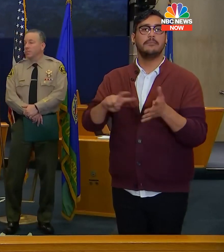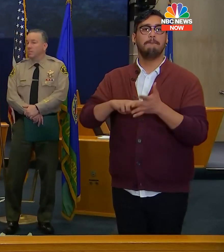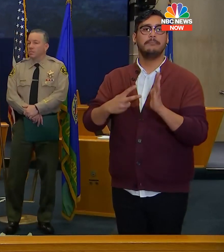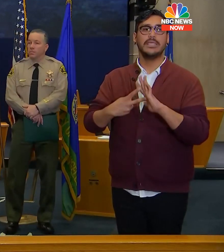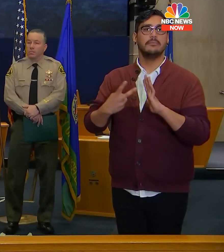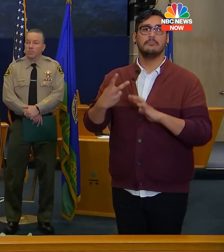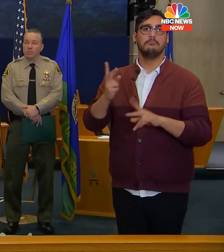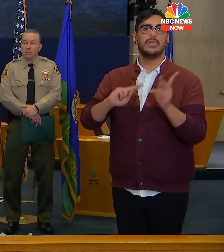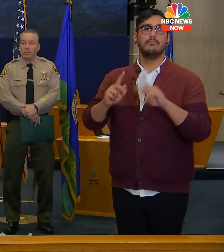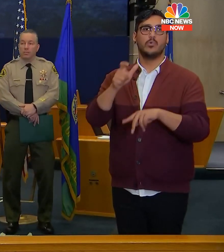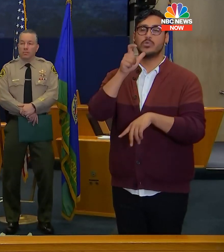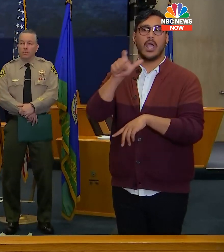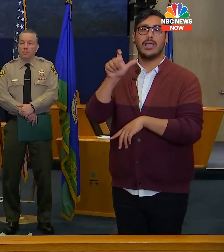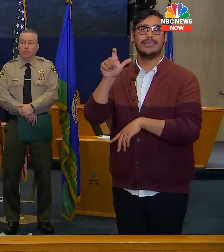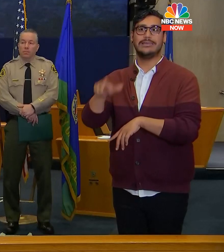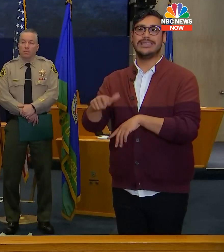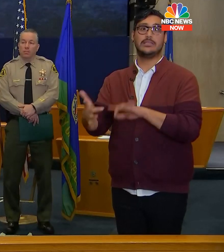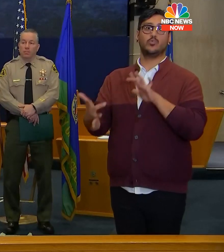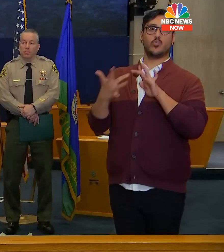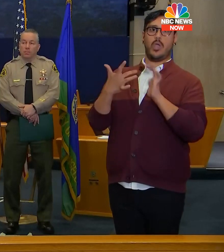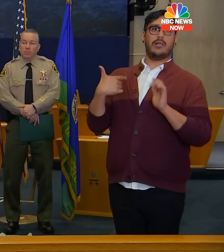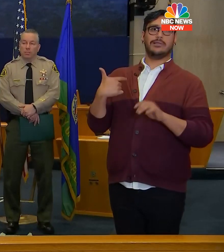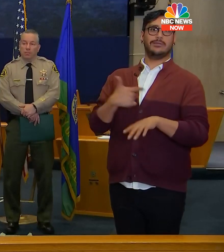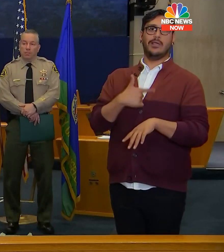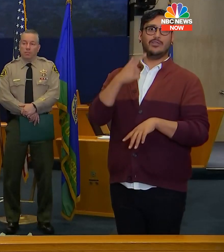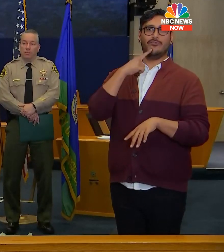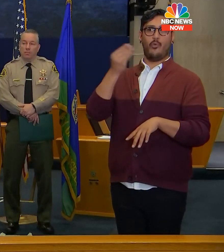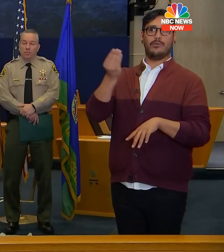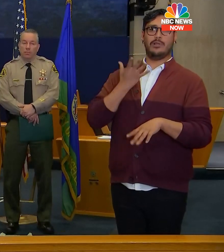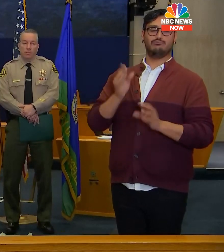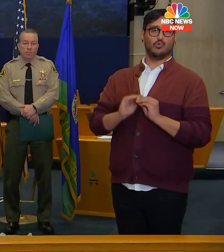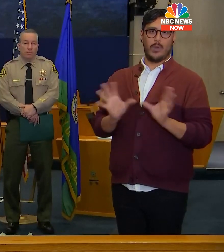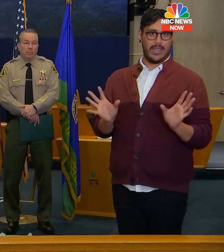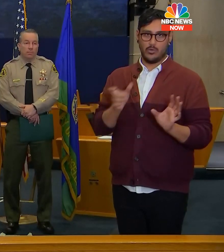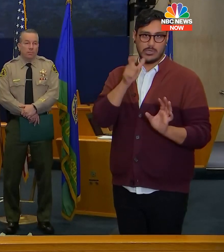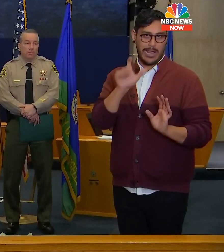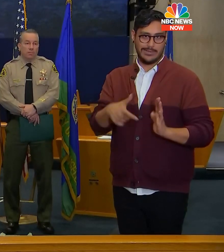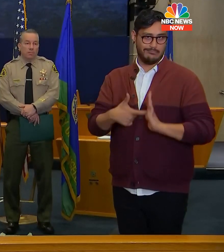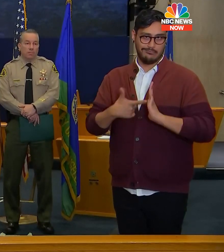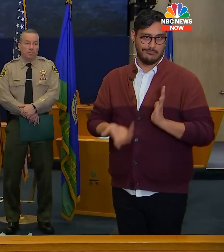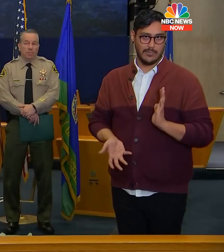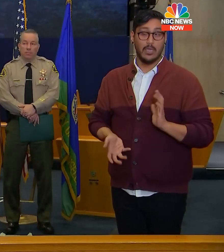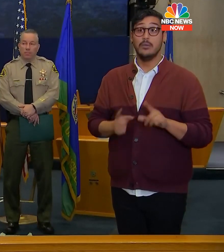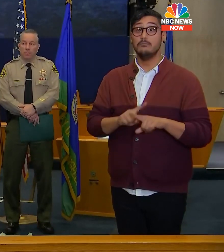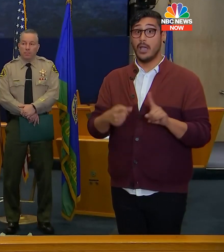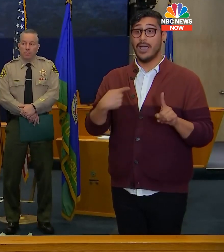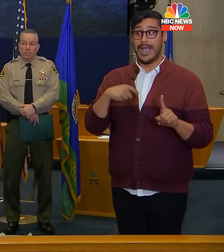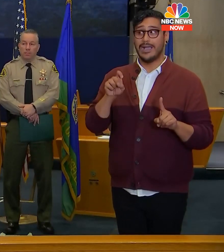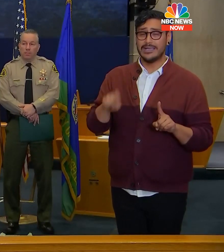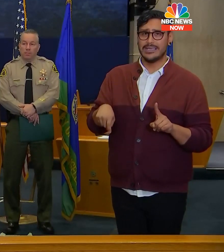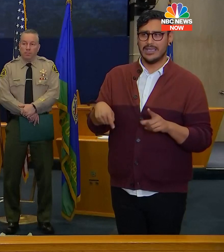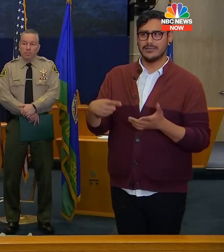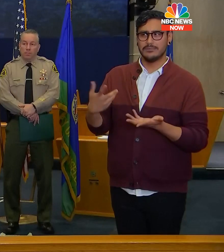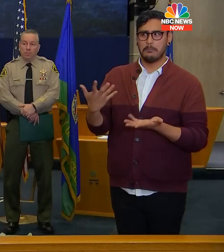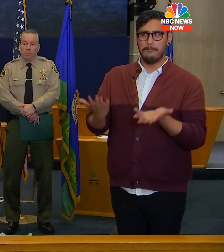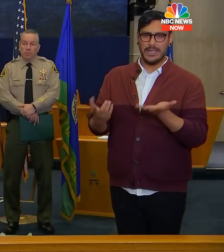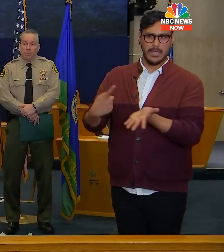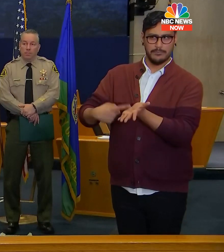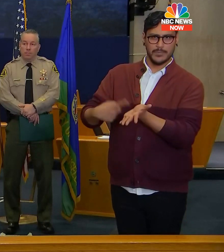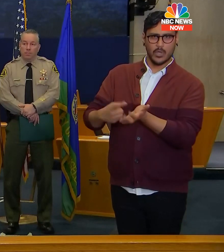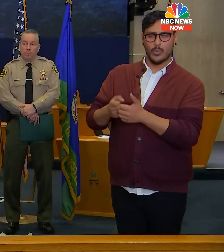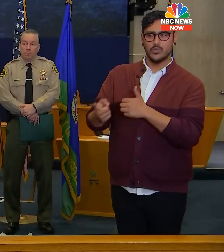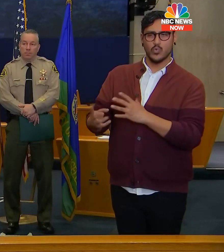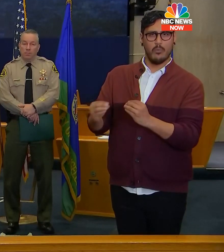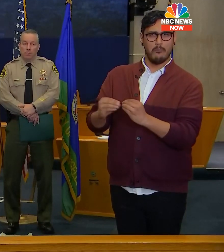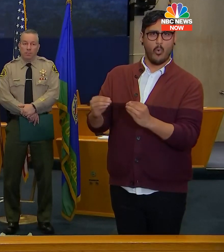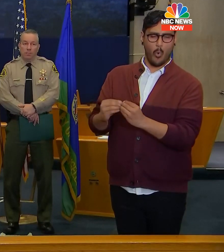don't need to get back in touch with the public health department in order to clear. So, but I can talk more with you offline